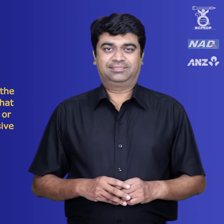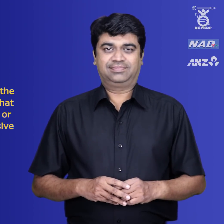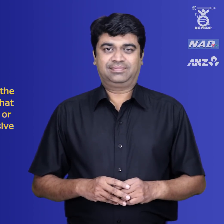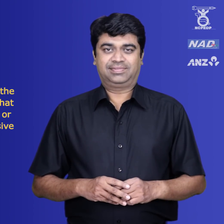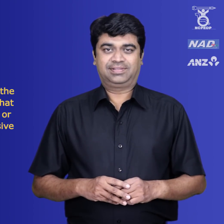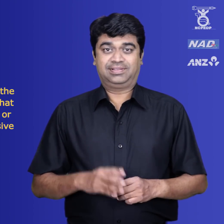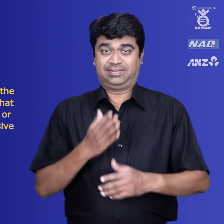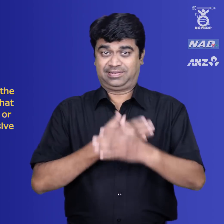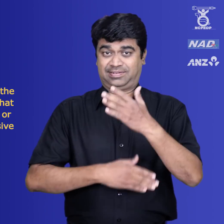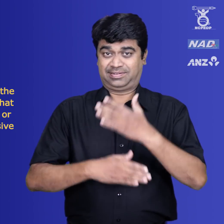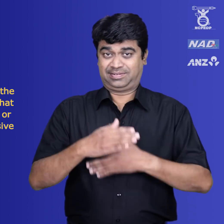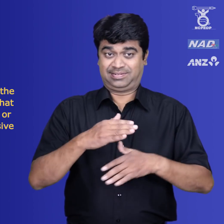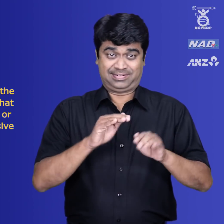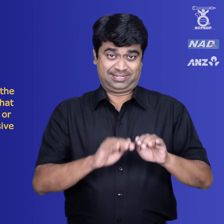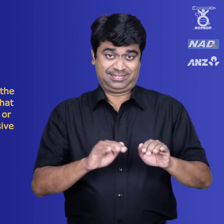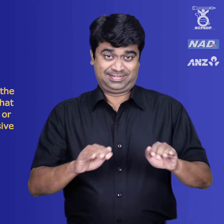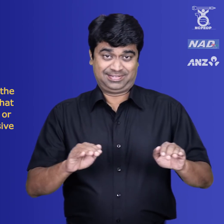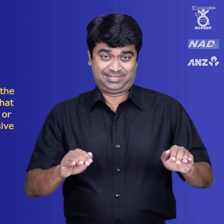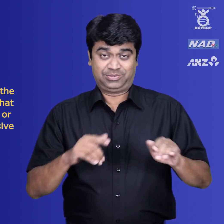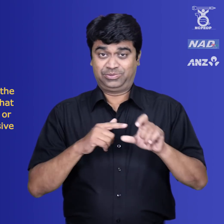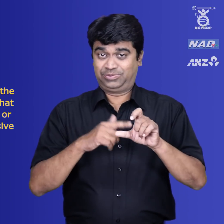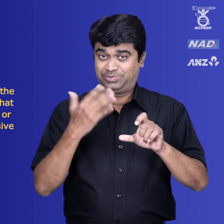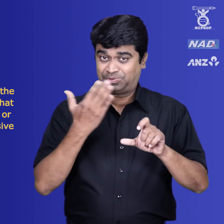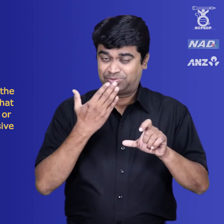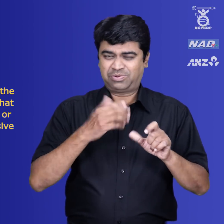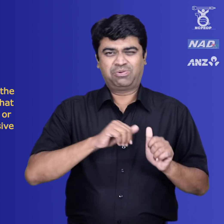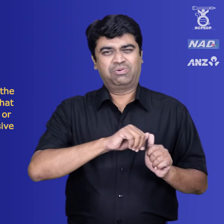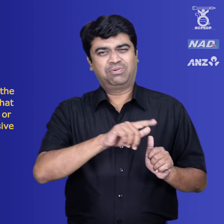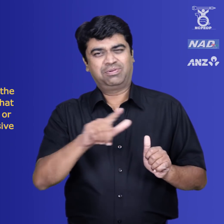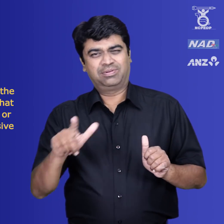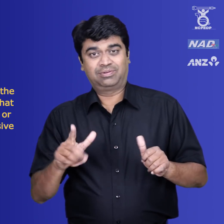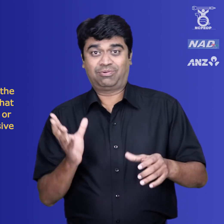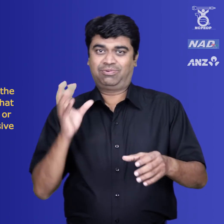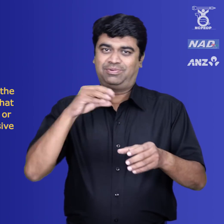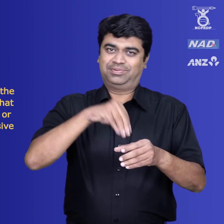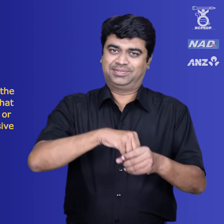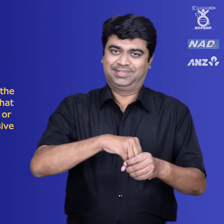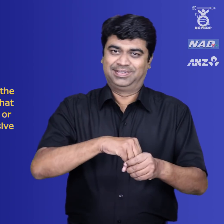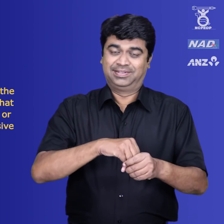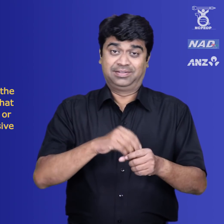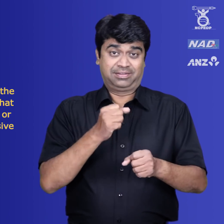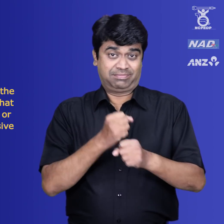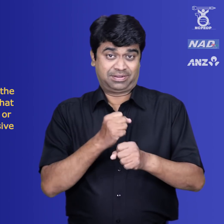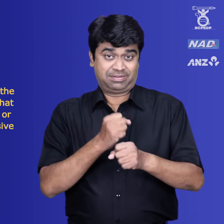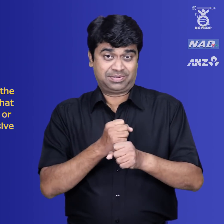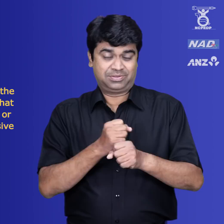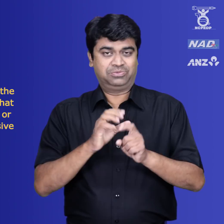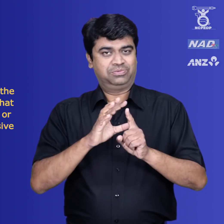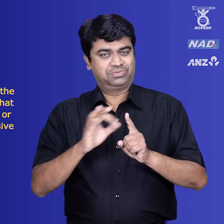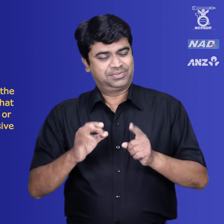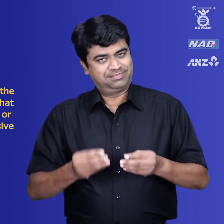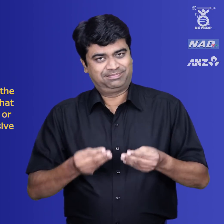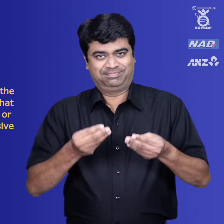The appropriate government and the local authorities shall endeavour that all educational